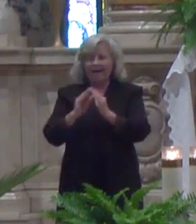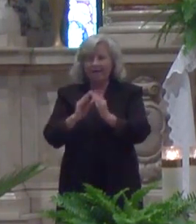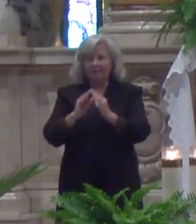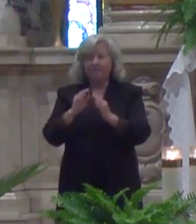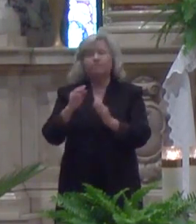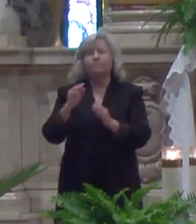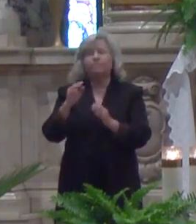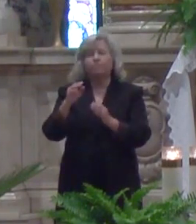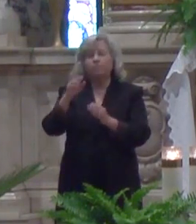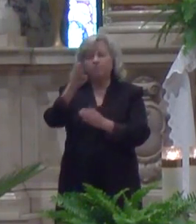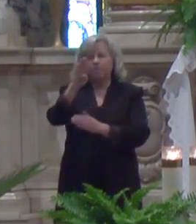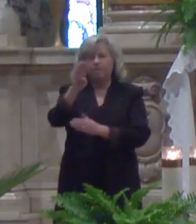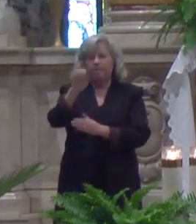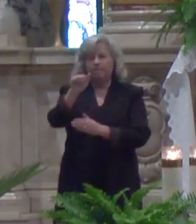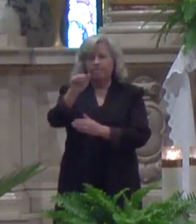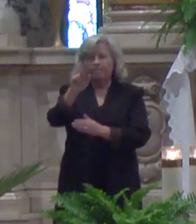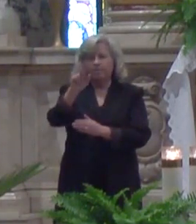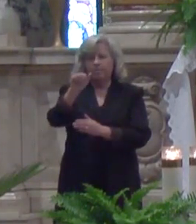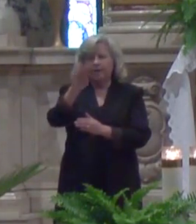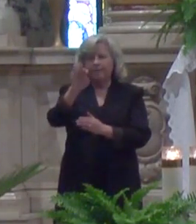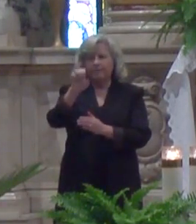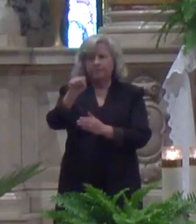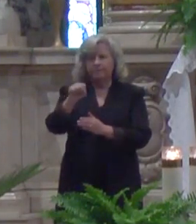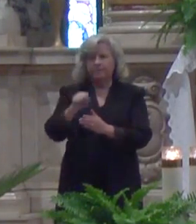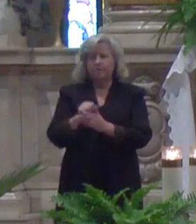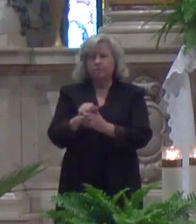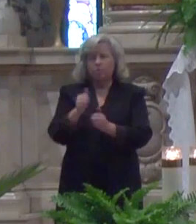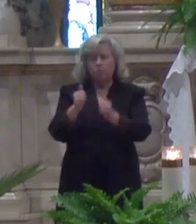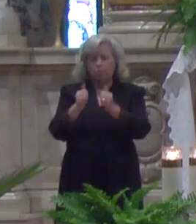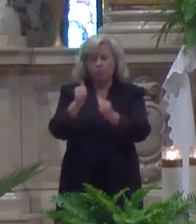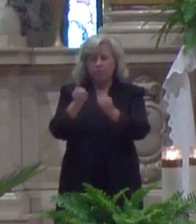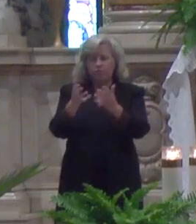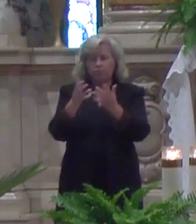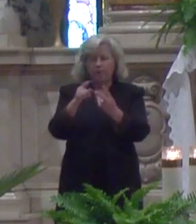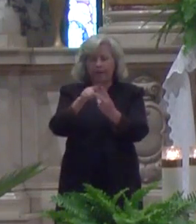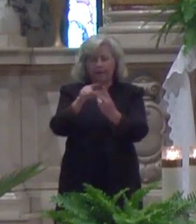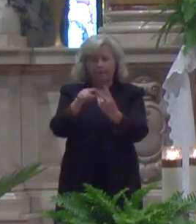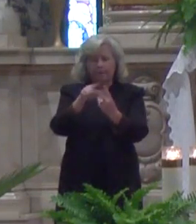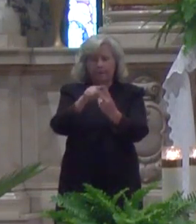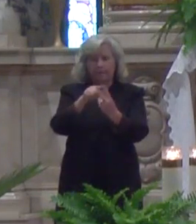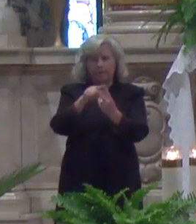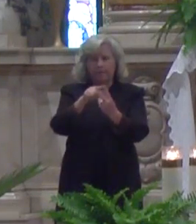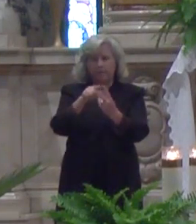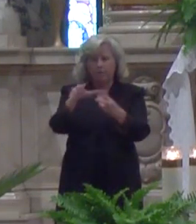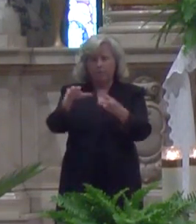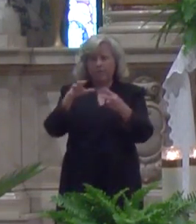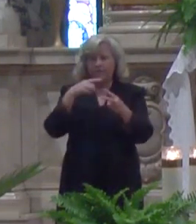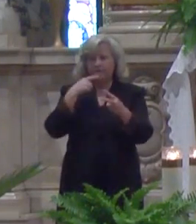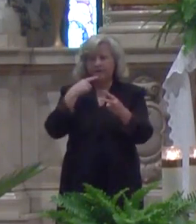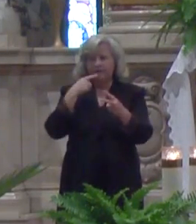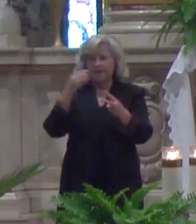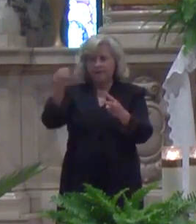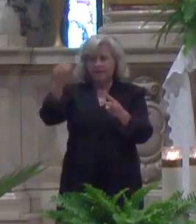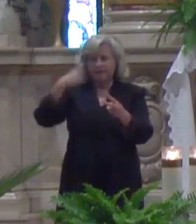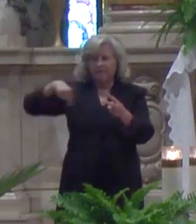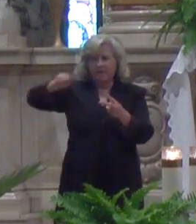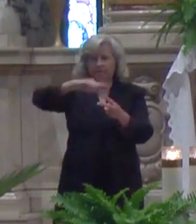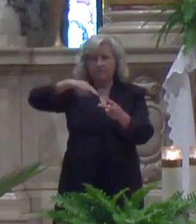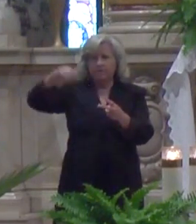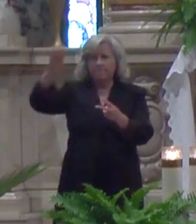Jesus. The governor said to them in reply, "Which of the two do you want me to release to you?" They answered,